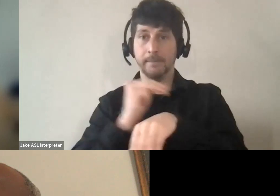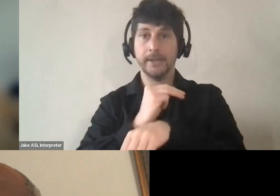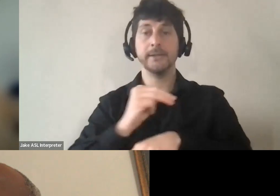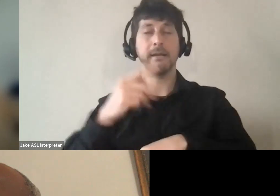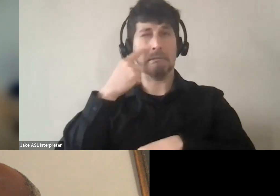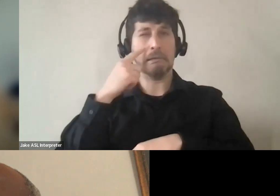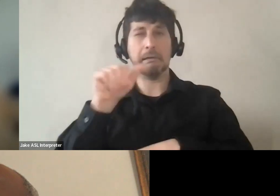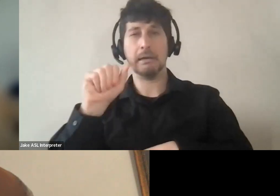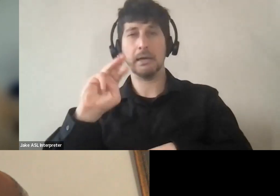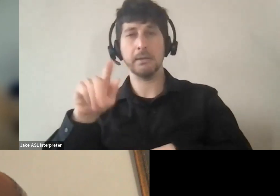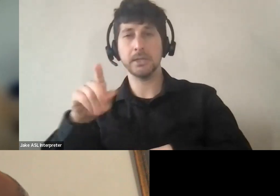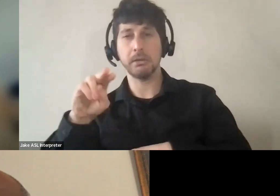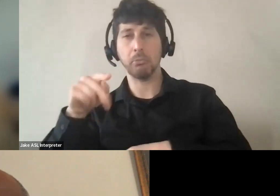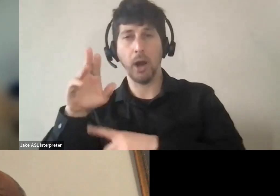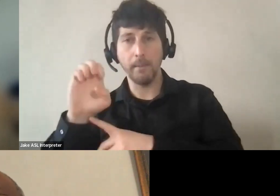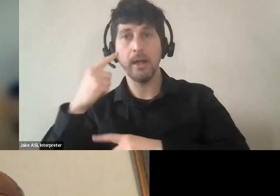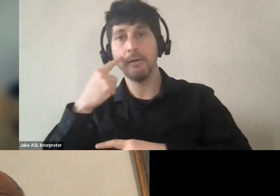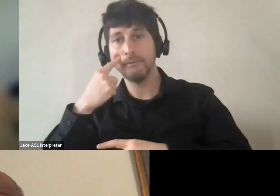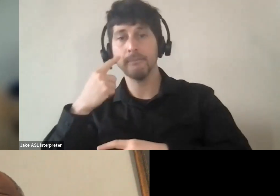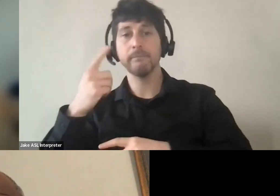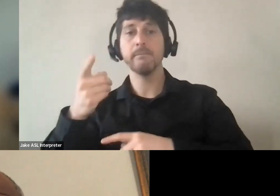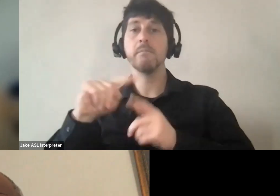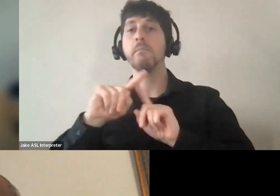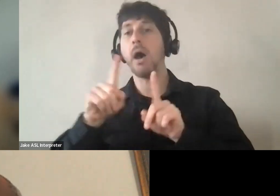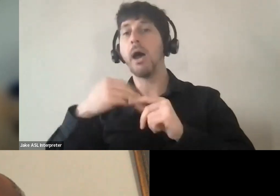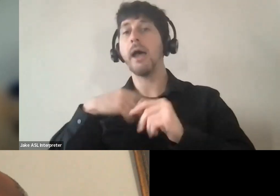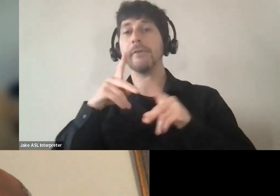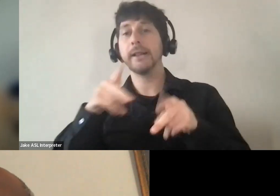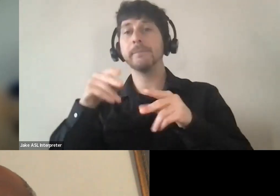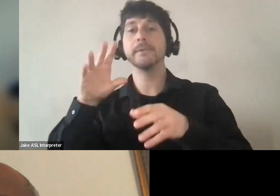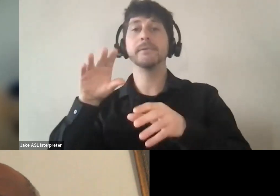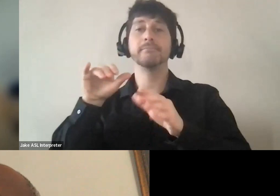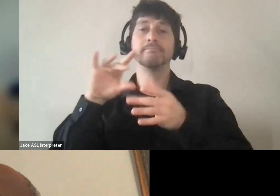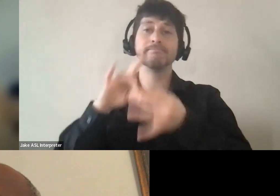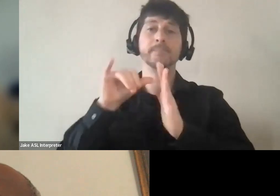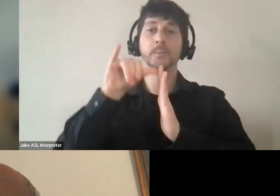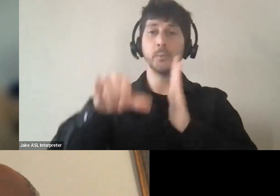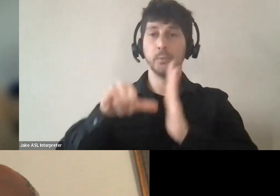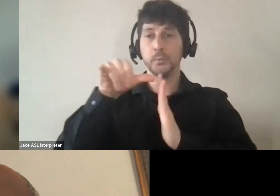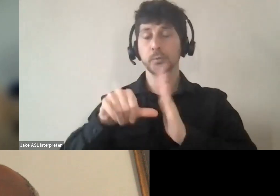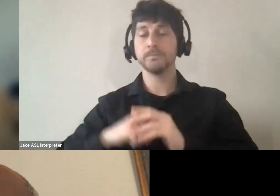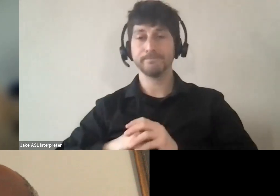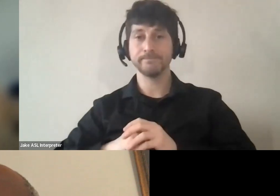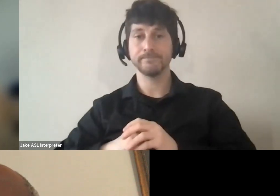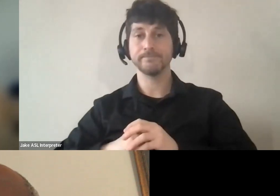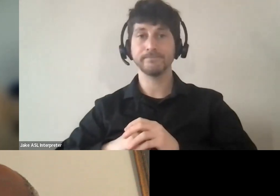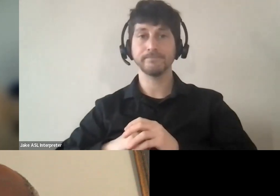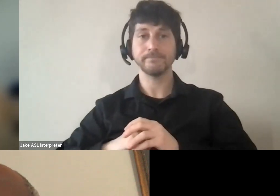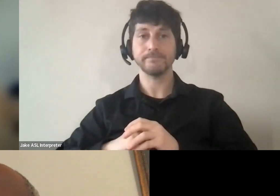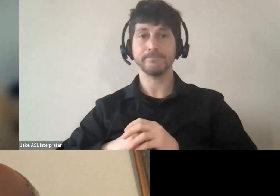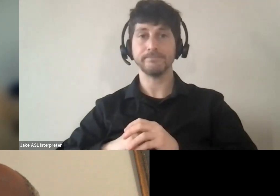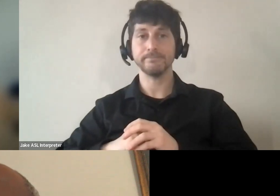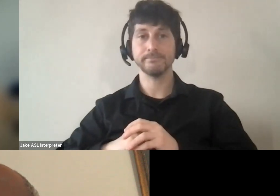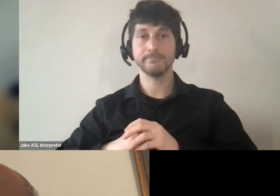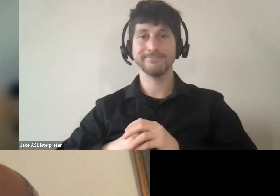it's on Amazon Prime right now, but there's clips of it on YouTube as well. So that's what we'll be sharing with you right now.